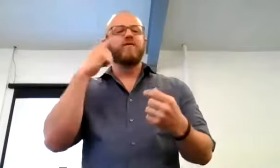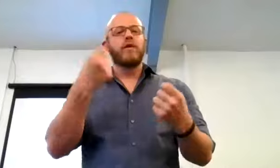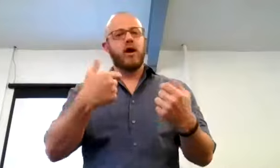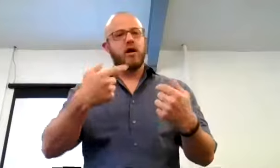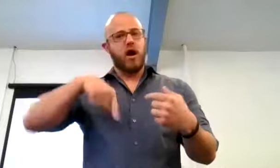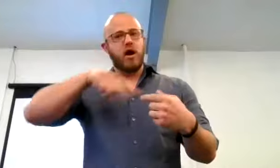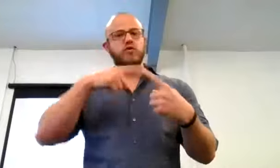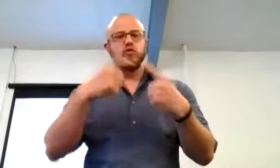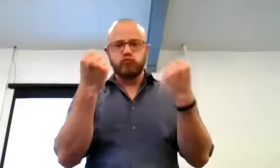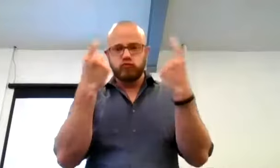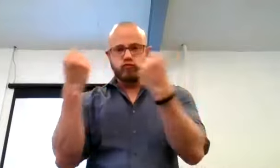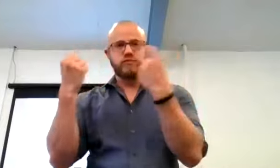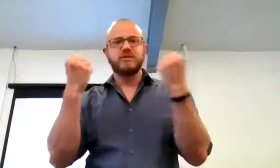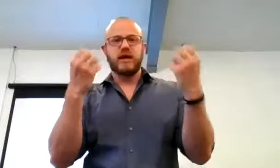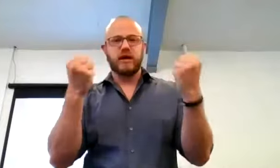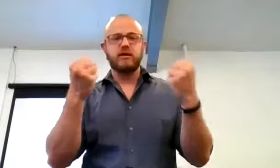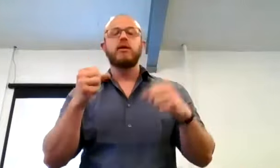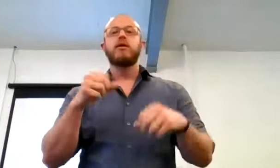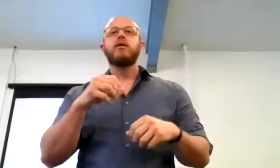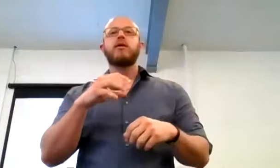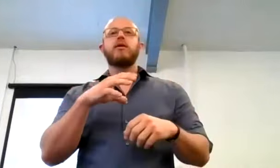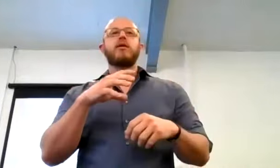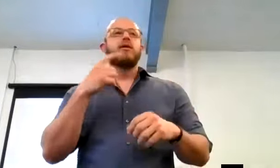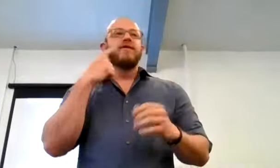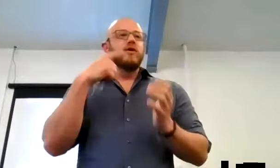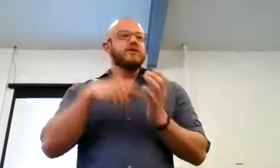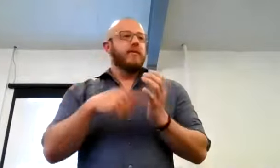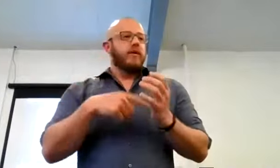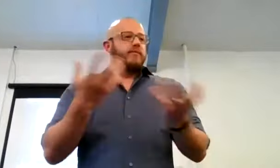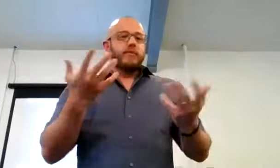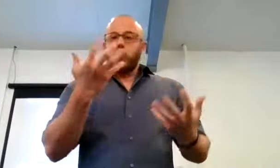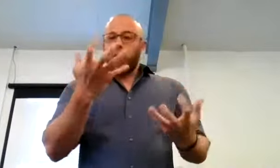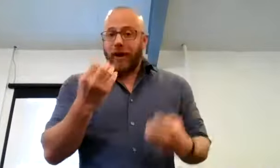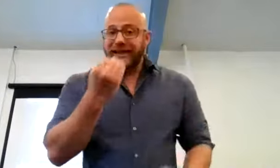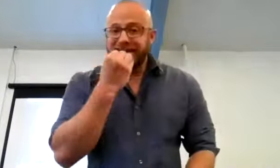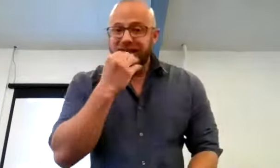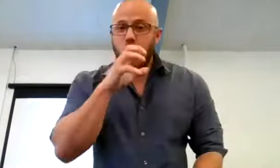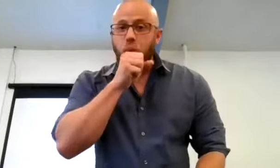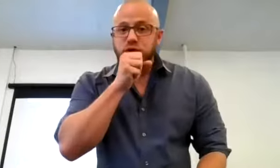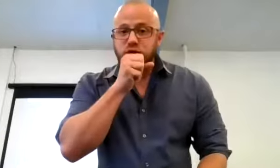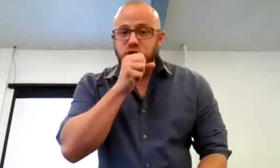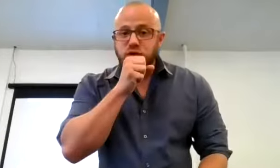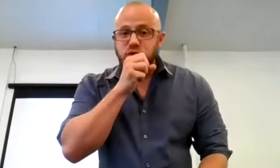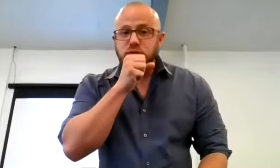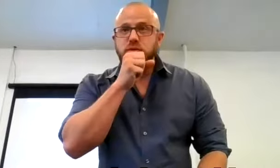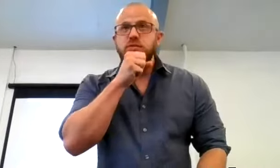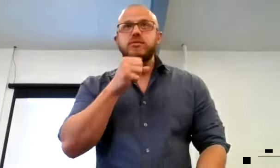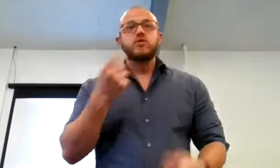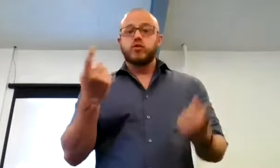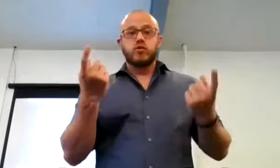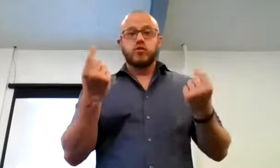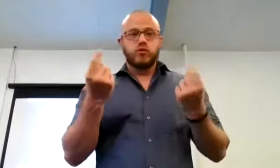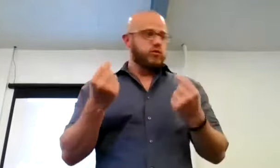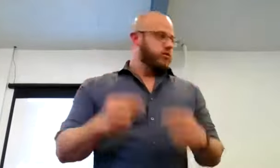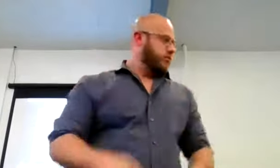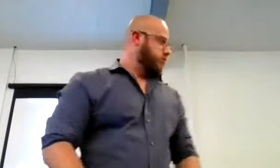really getting into the language, a lot of back and forth, learning it and understanding it. Now, if you want to eat an orange, what do you